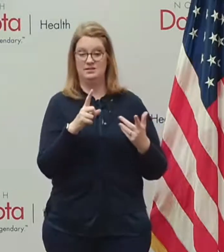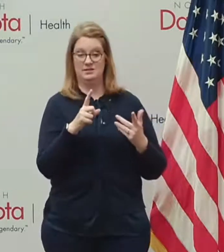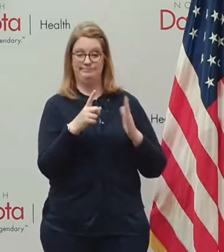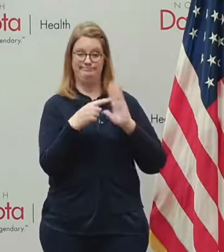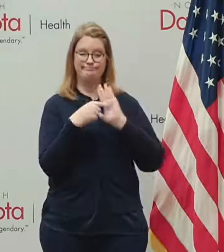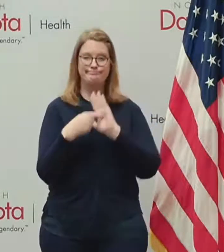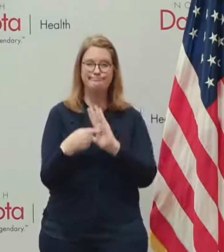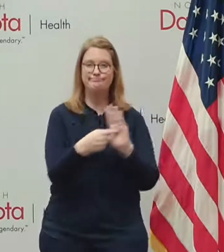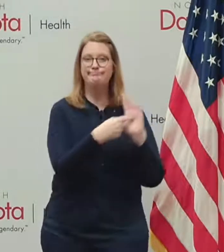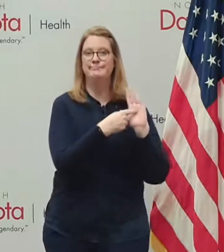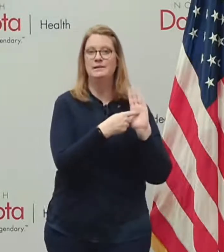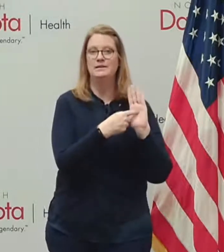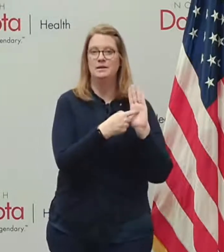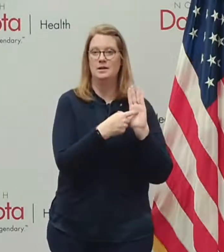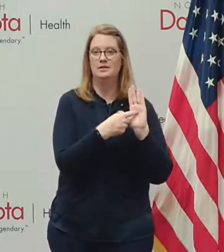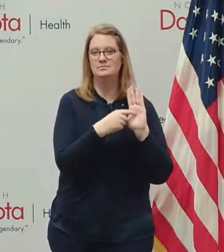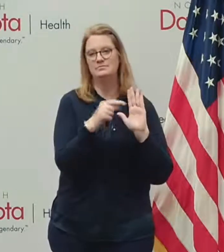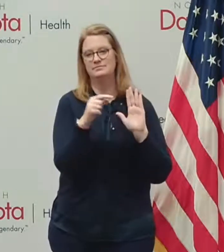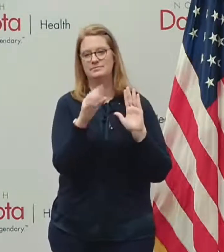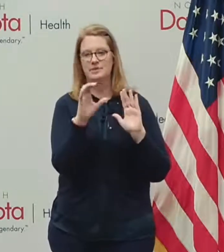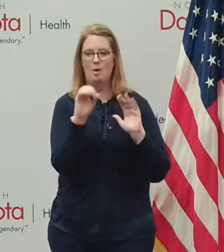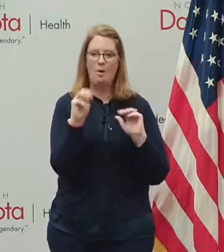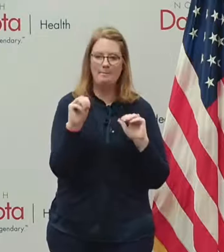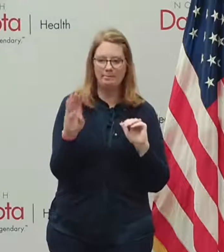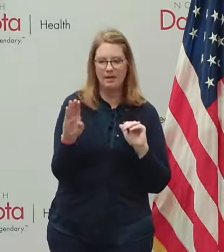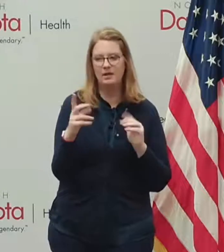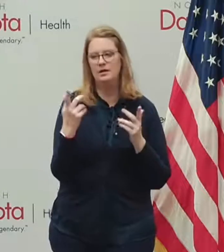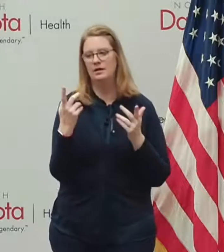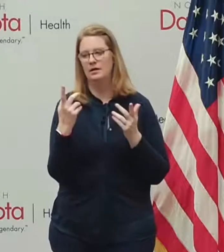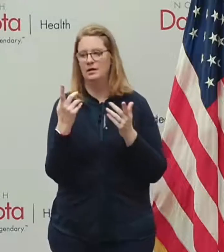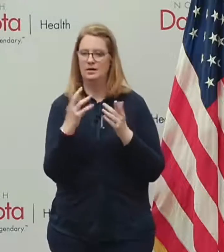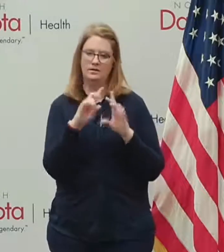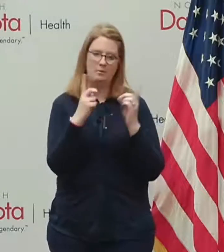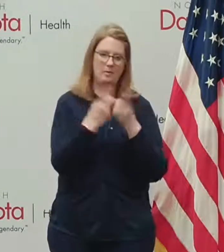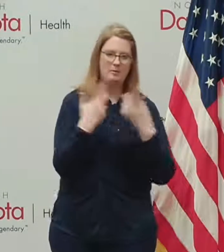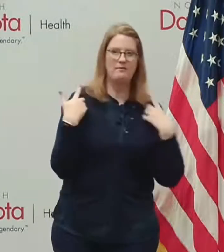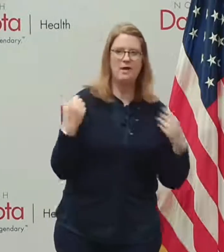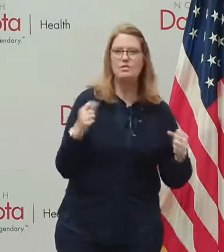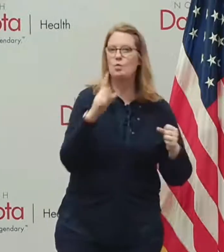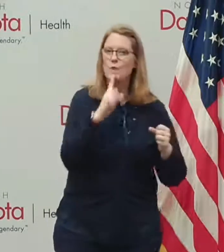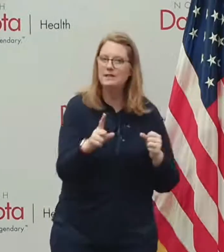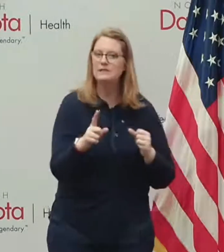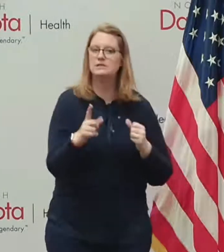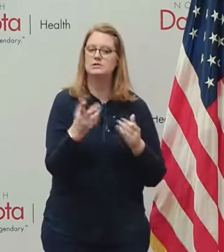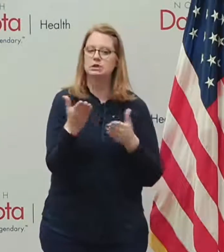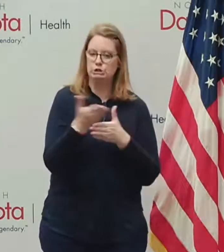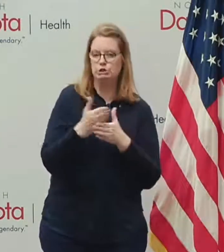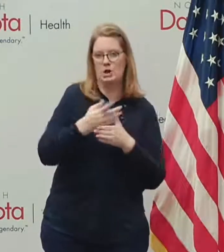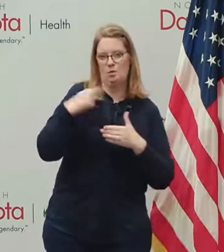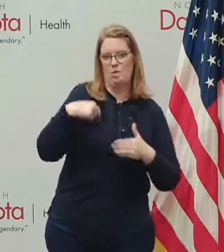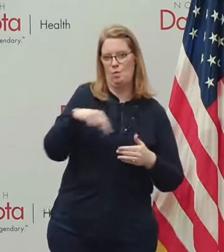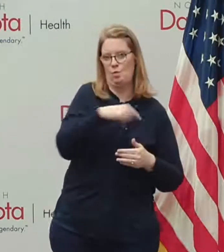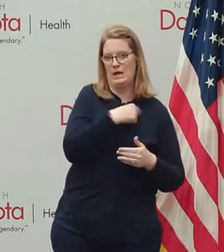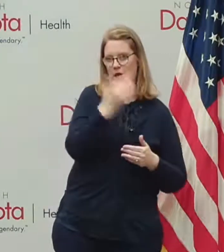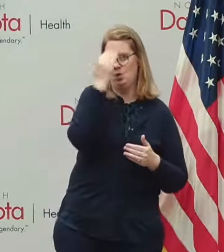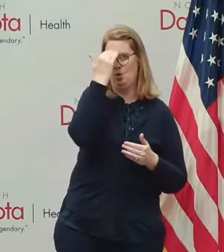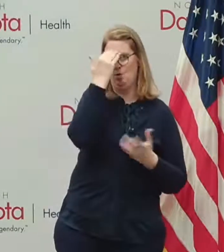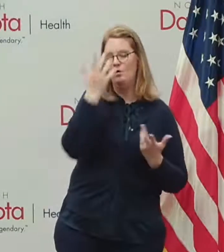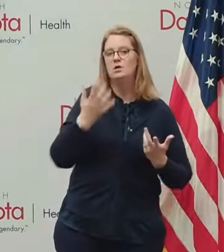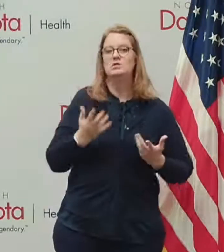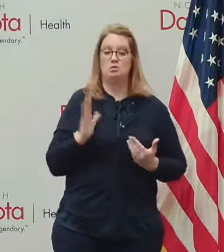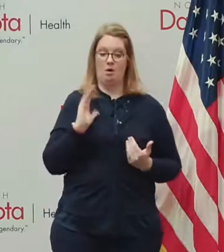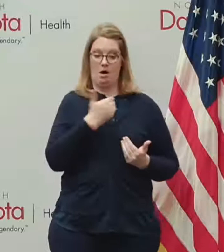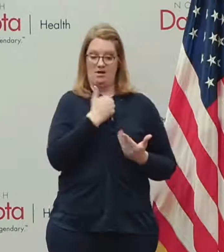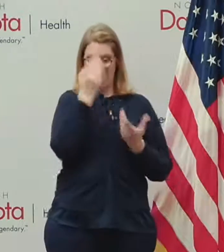whether that's from OMB or whether it's through the Department of Health, but continually updating the information that we're